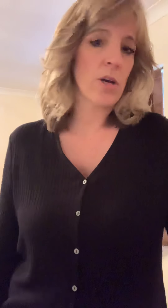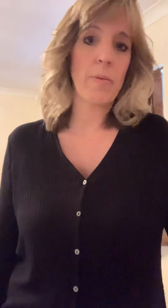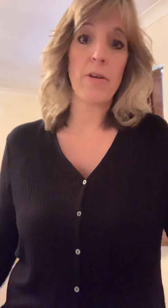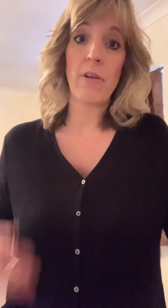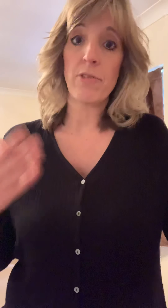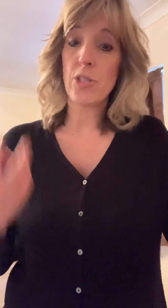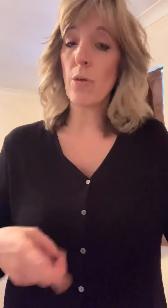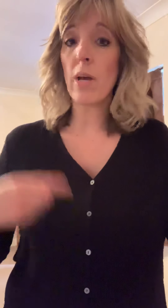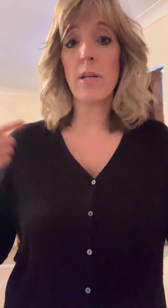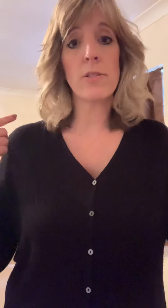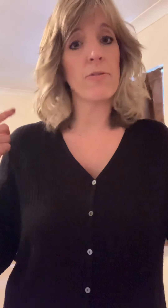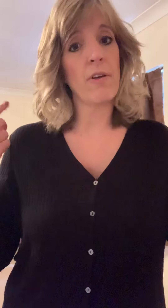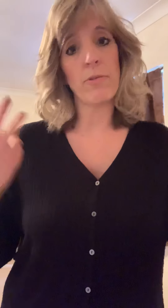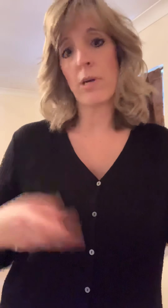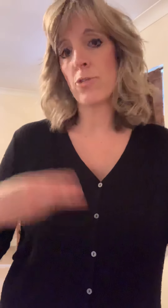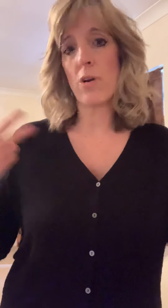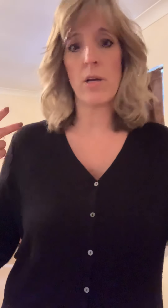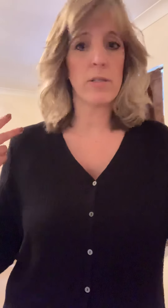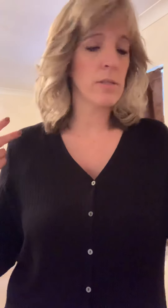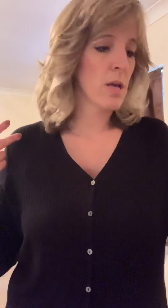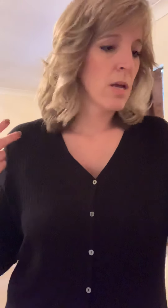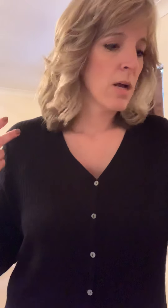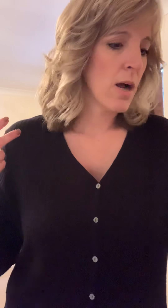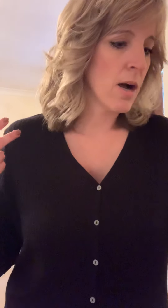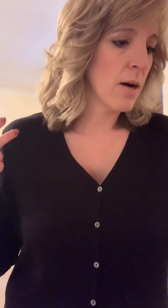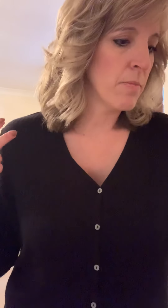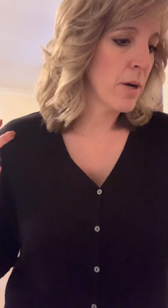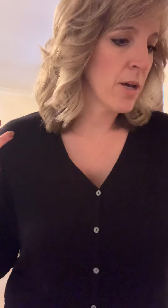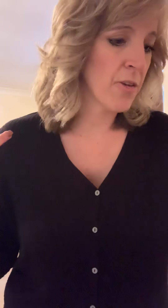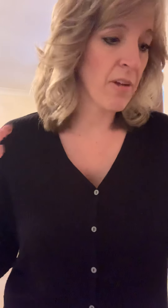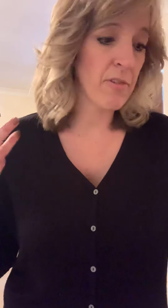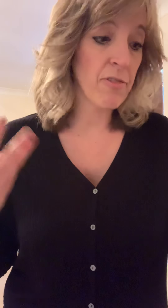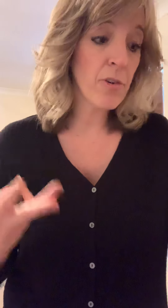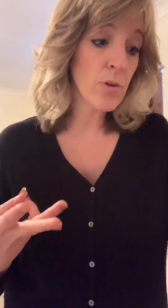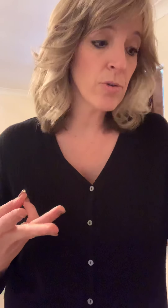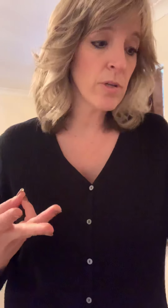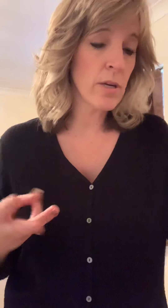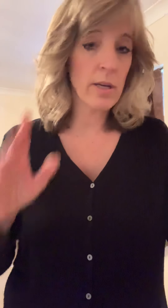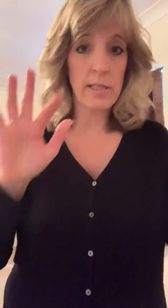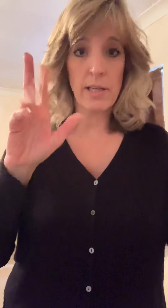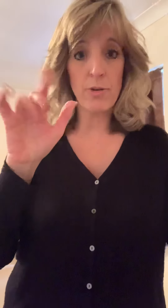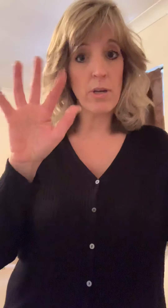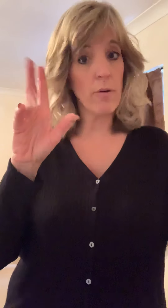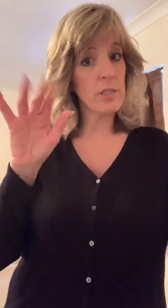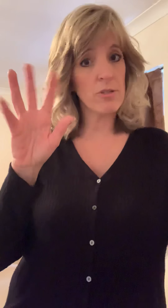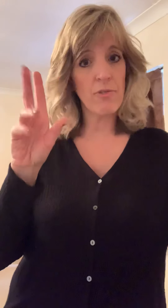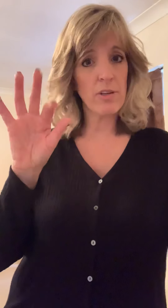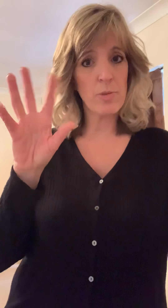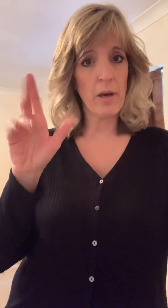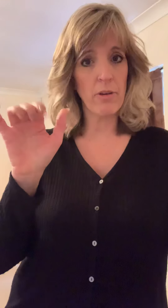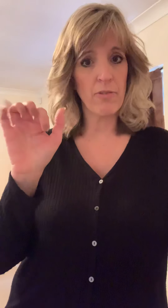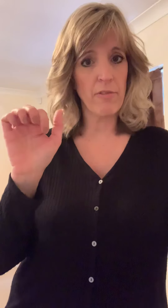about your favorite sodas, your favorite restaurants, your favorite food, because then you can always just finger spell your favorite